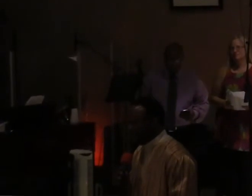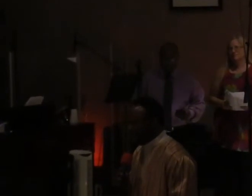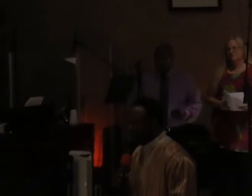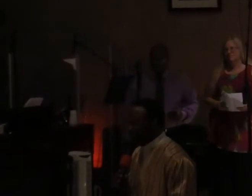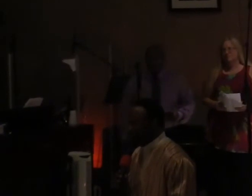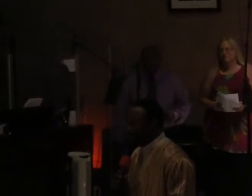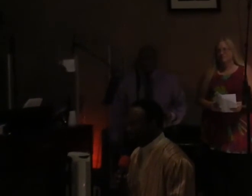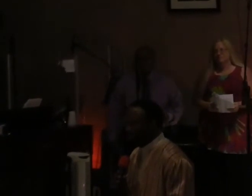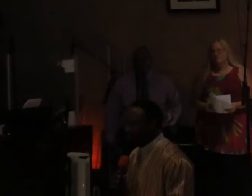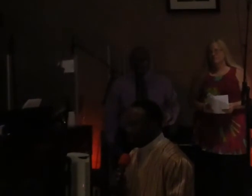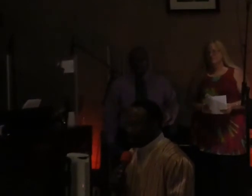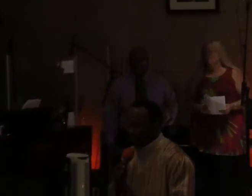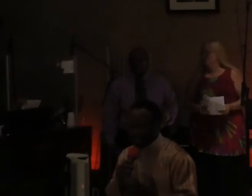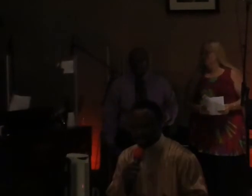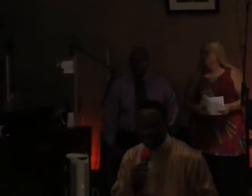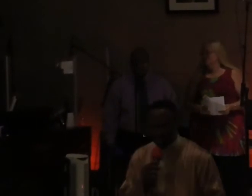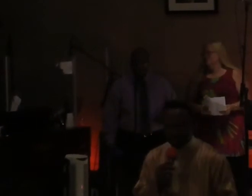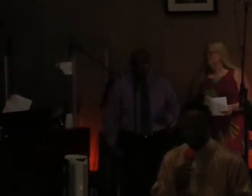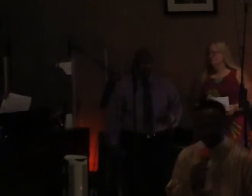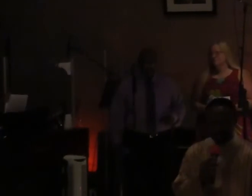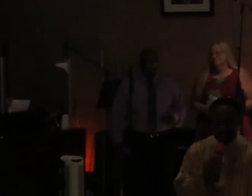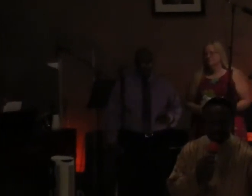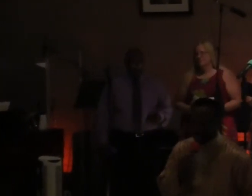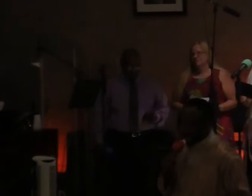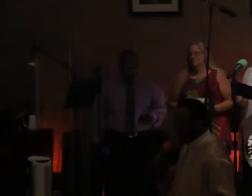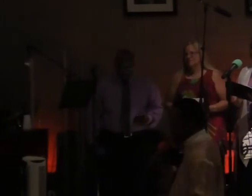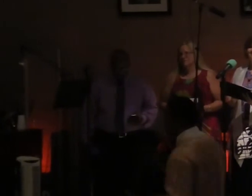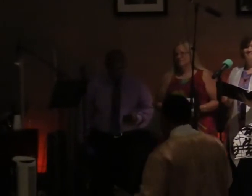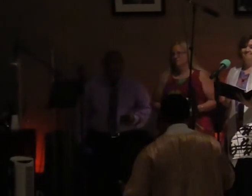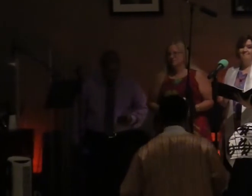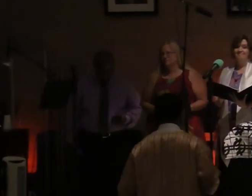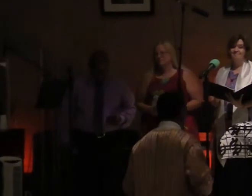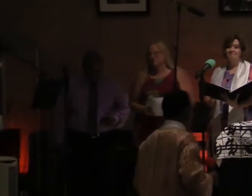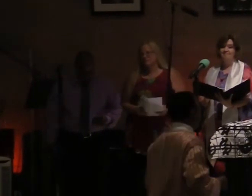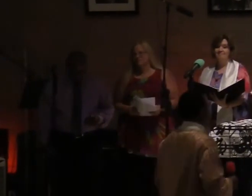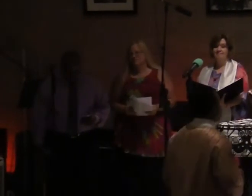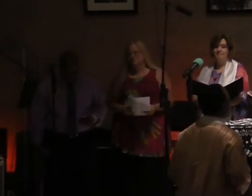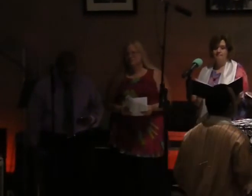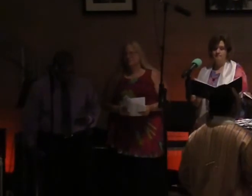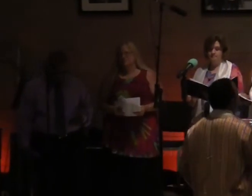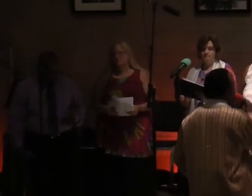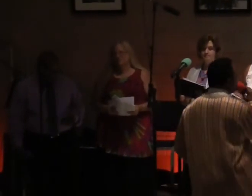us down when we stand united.